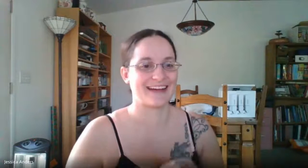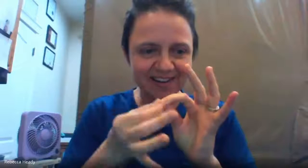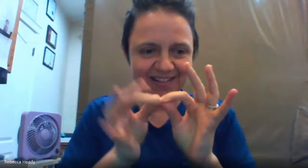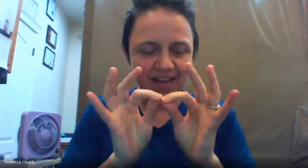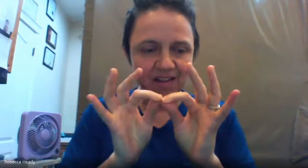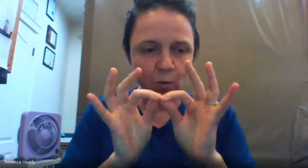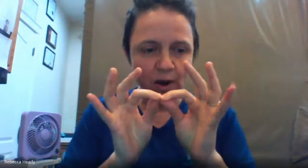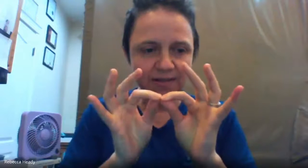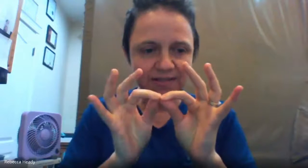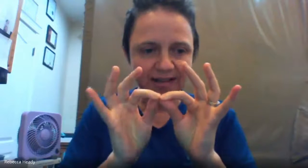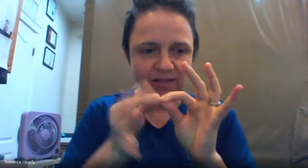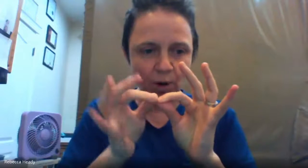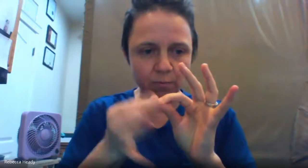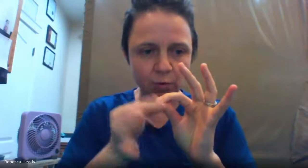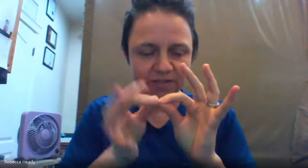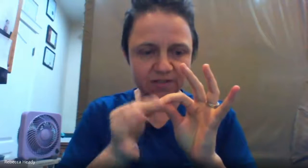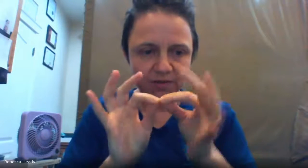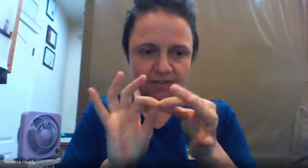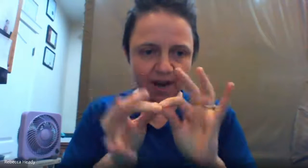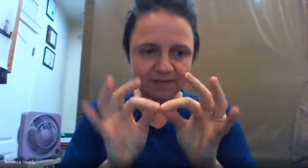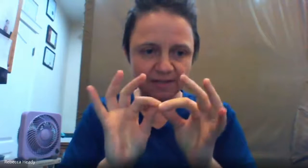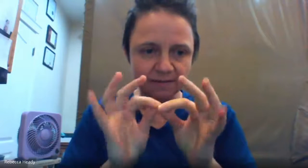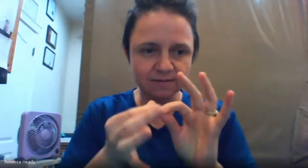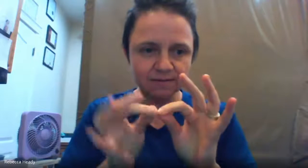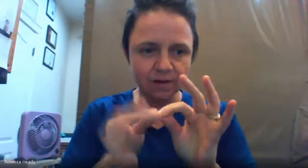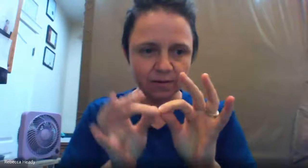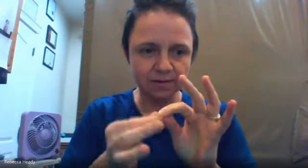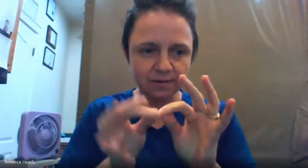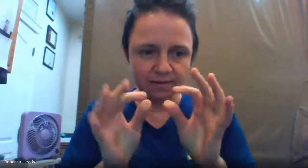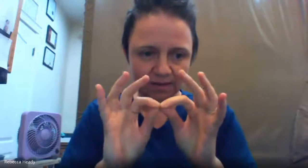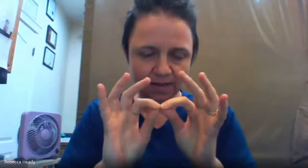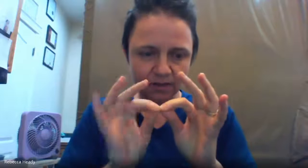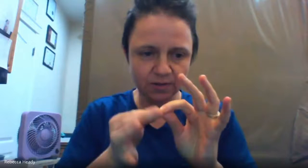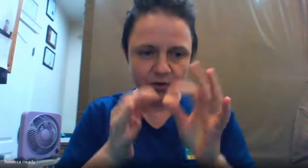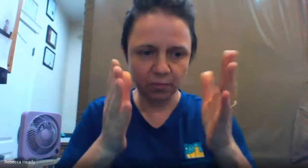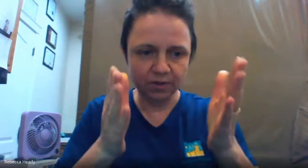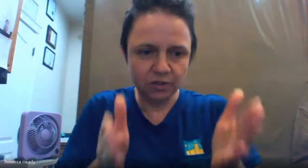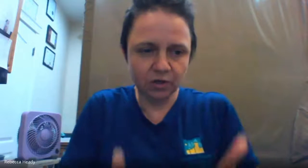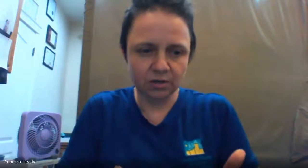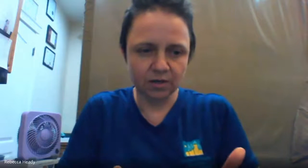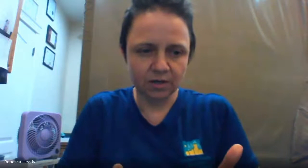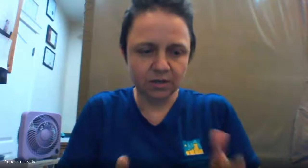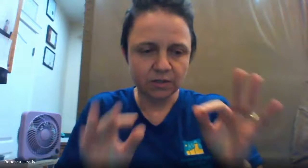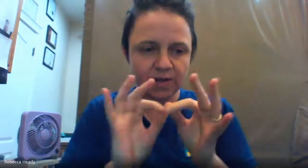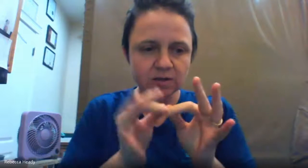Interpret. It's kind of like one stays and one moves, and I've seen, like, so interpreter. So here's